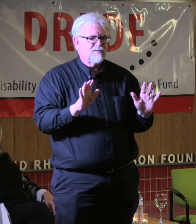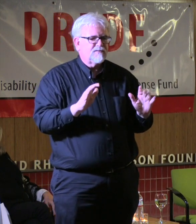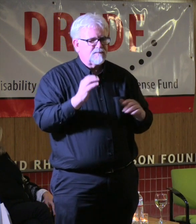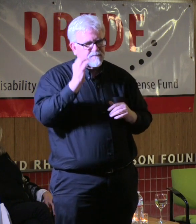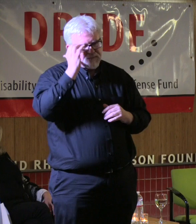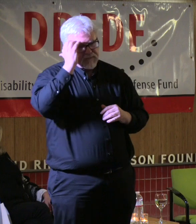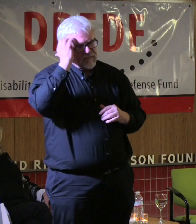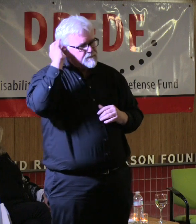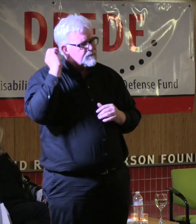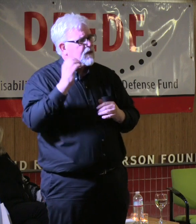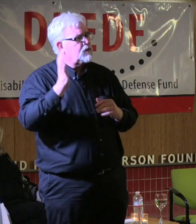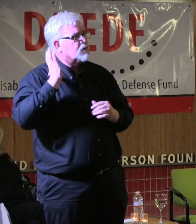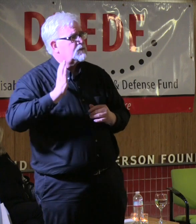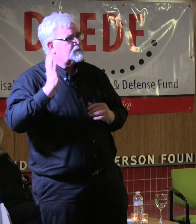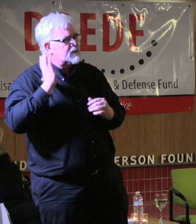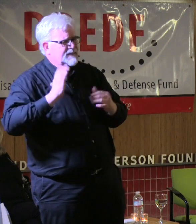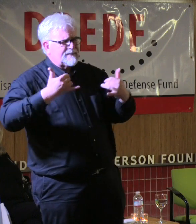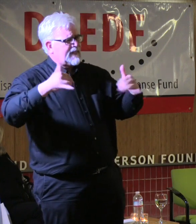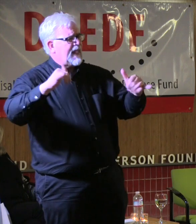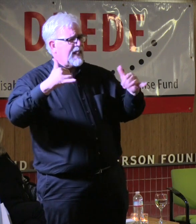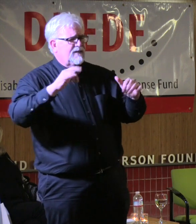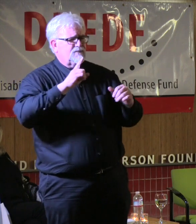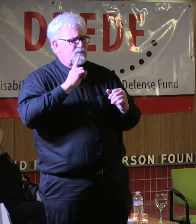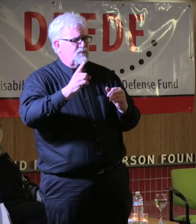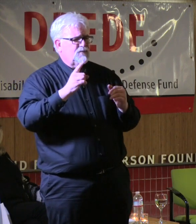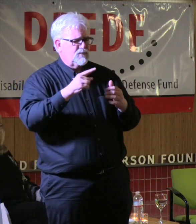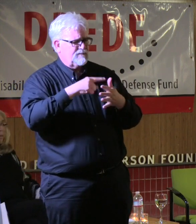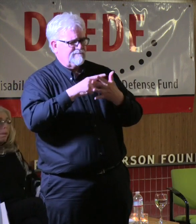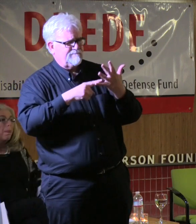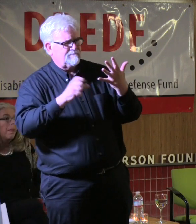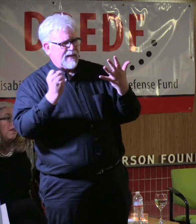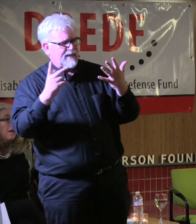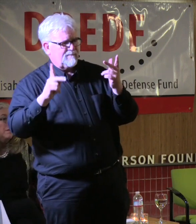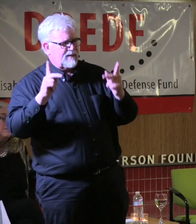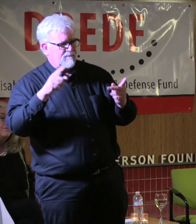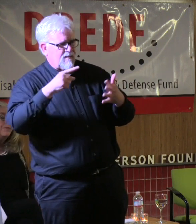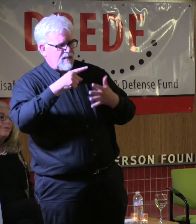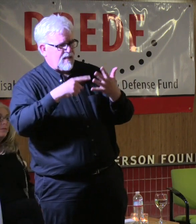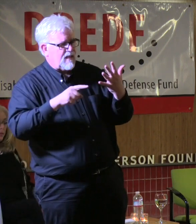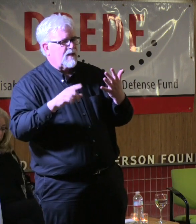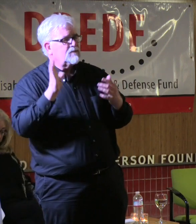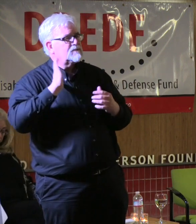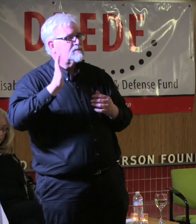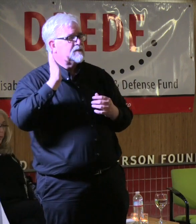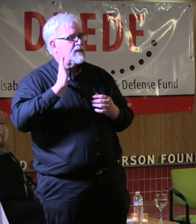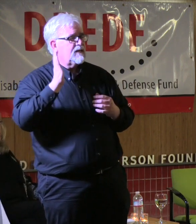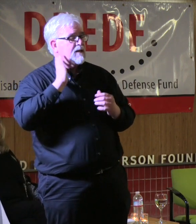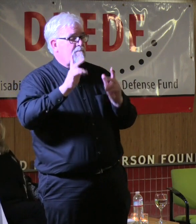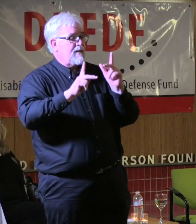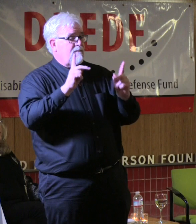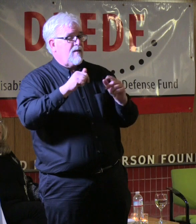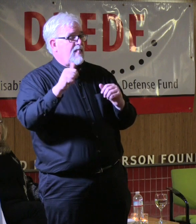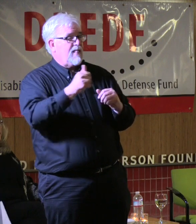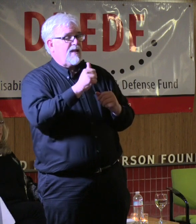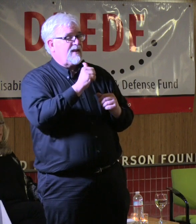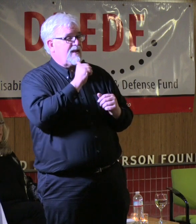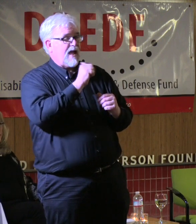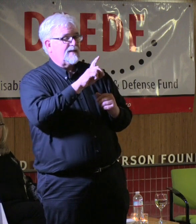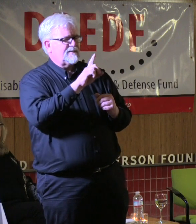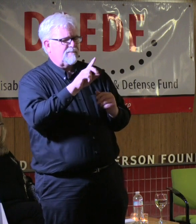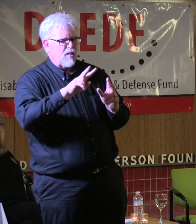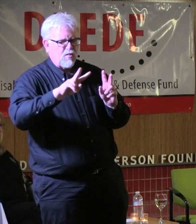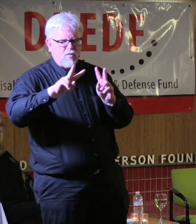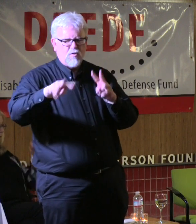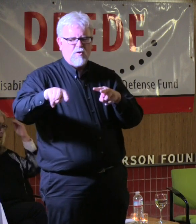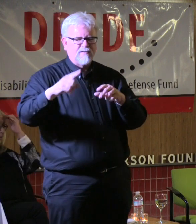It used to be that, and it still is among a lot of people, that people who are non-disabled look upon